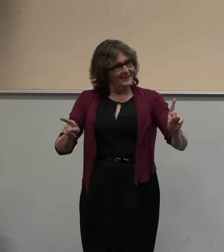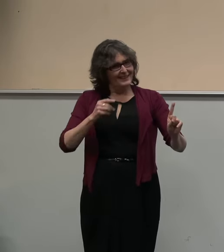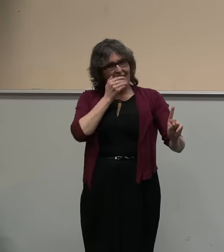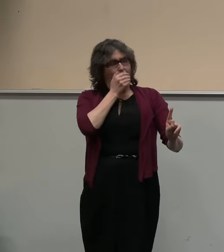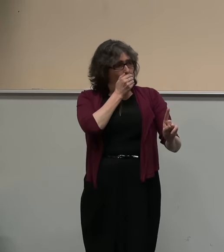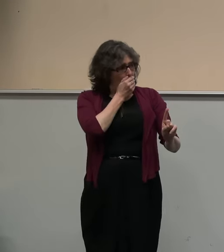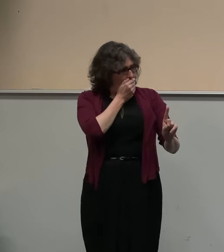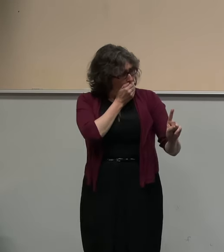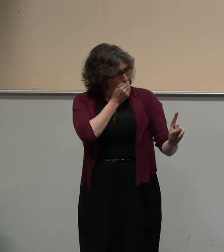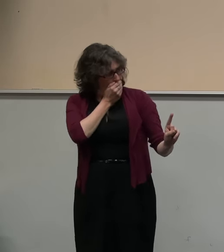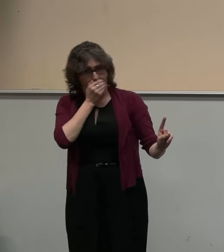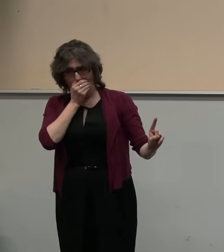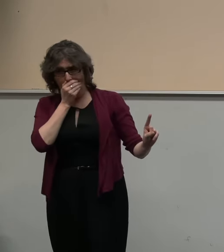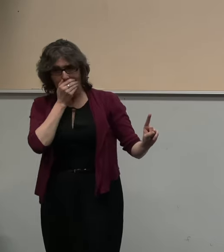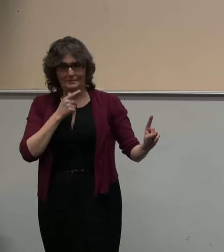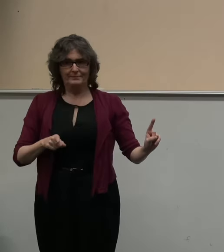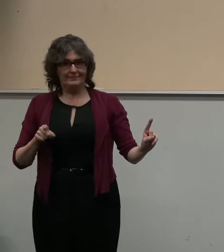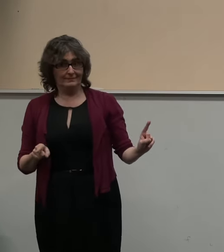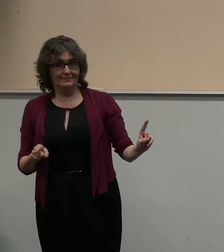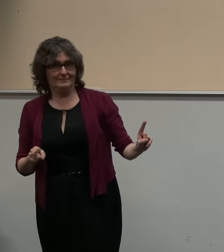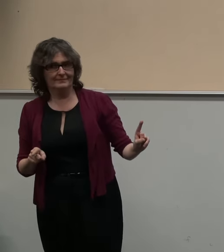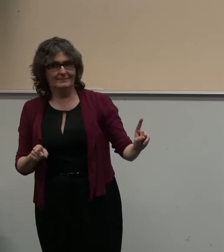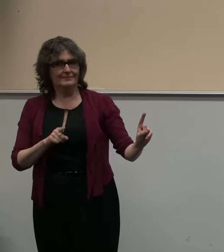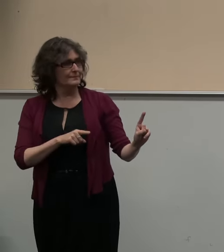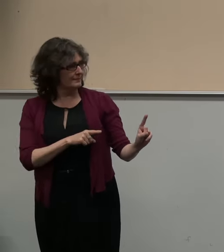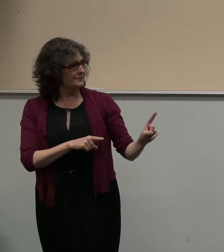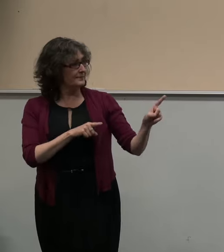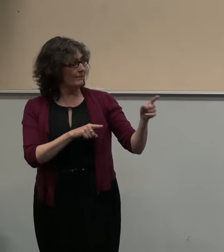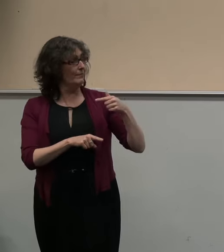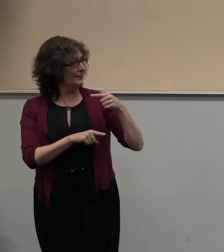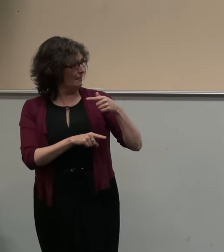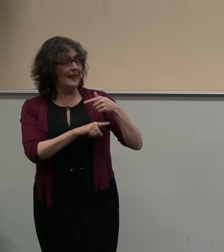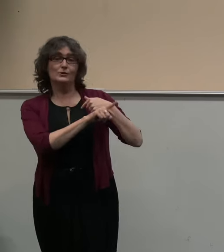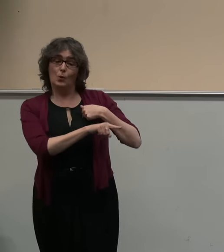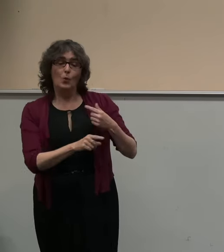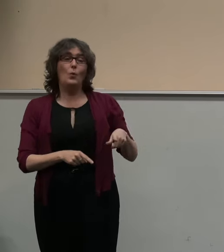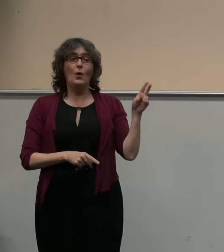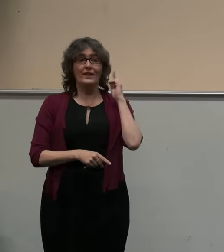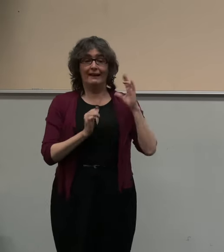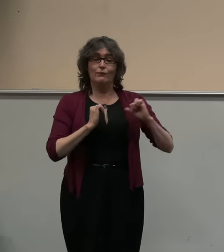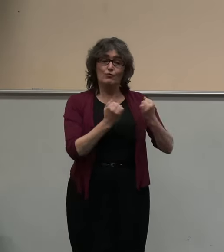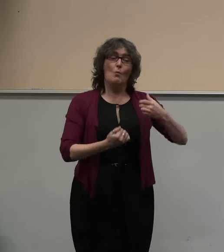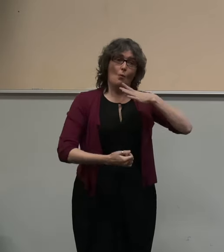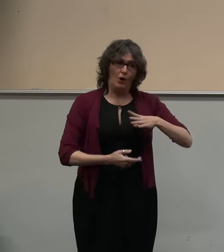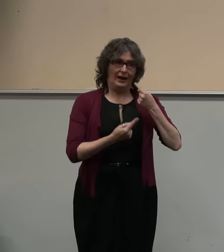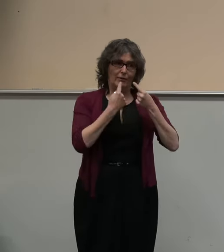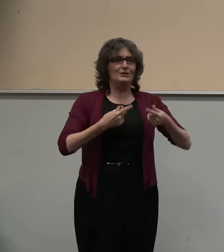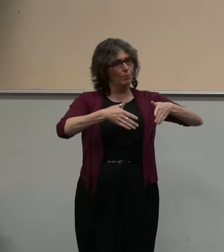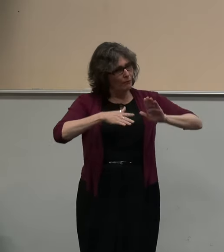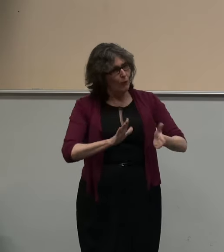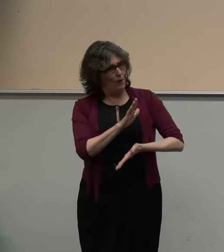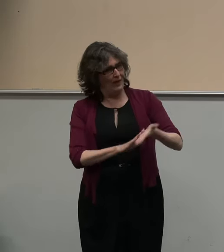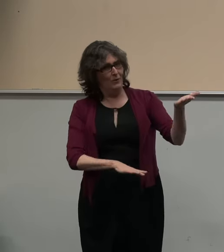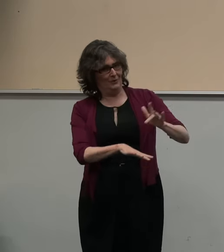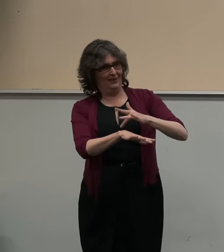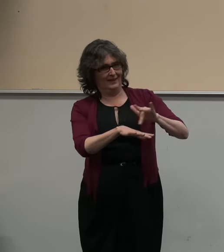it's going to fail. They feel they need to be prepared in advance, otherwise it's not going to